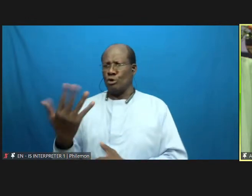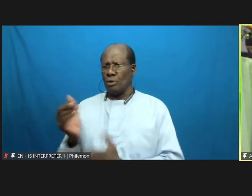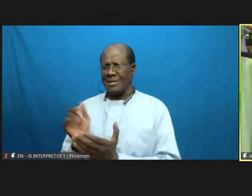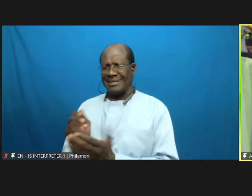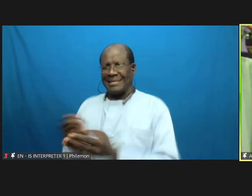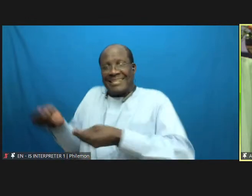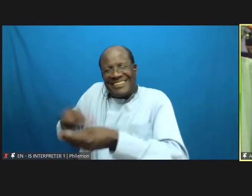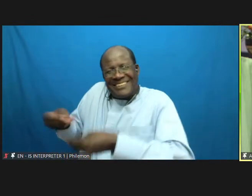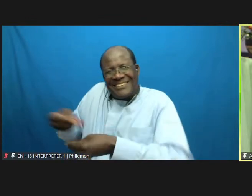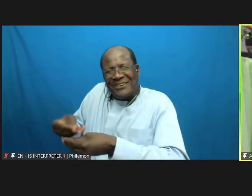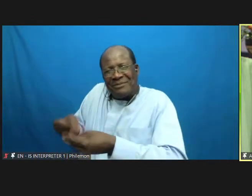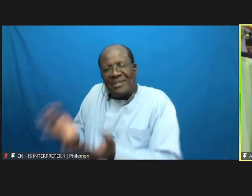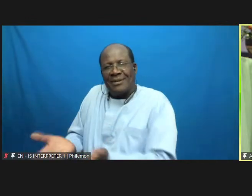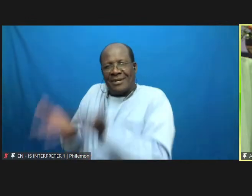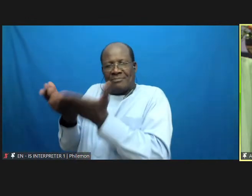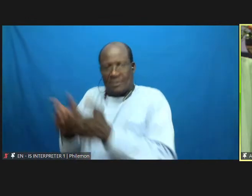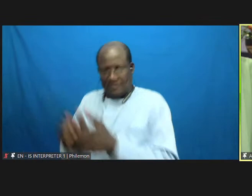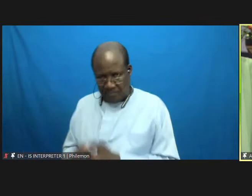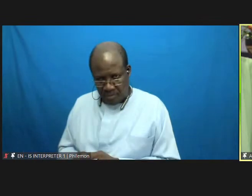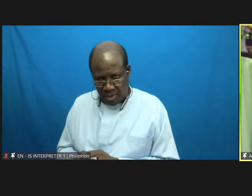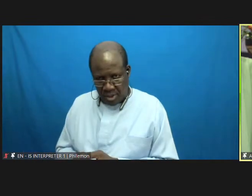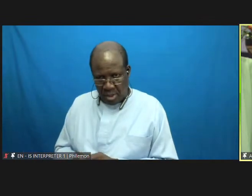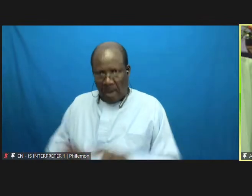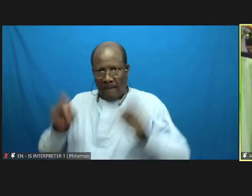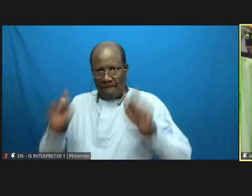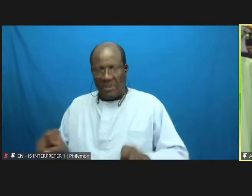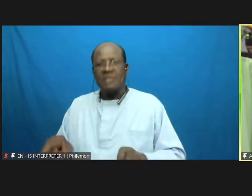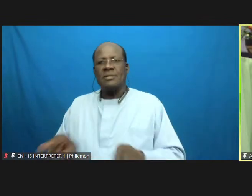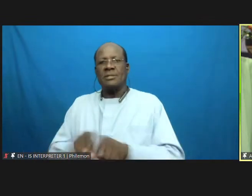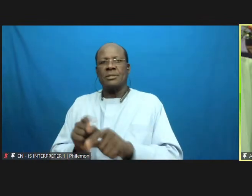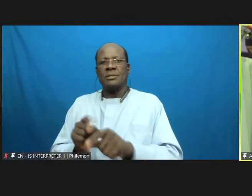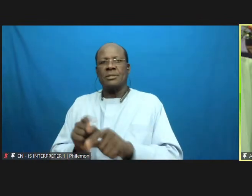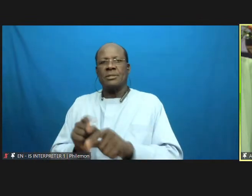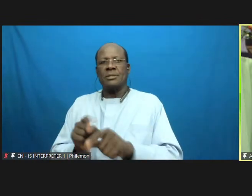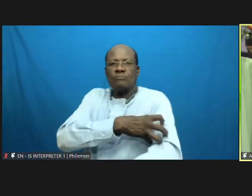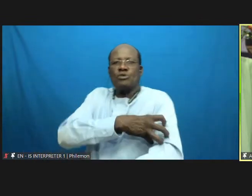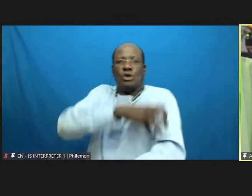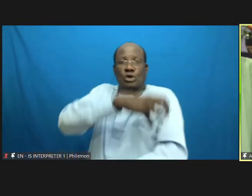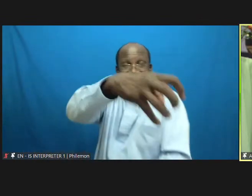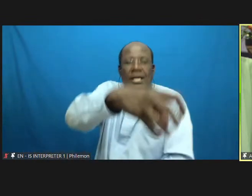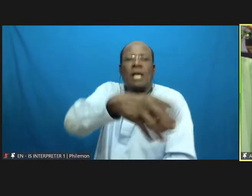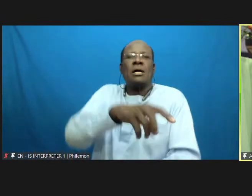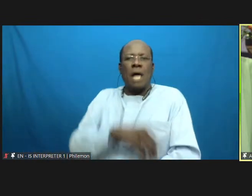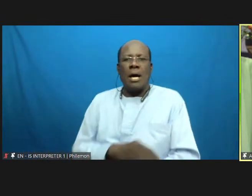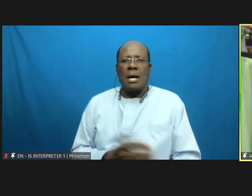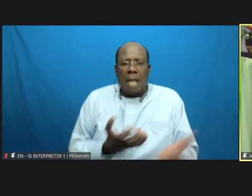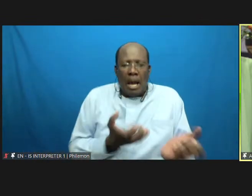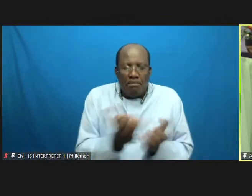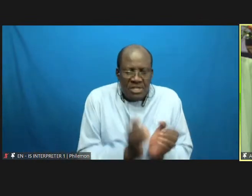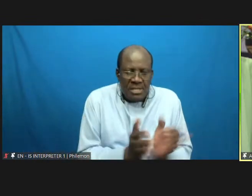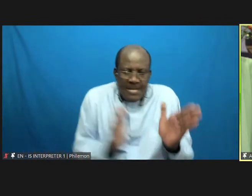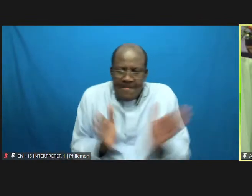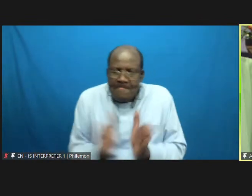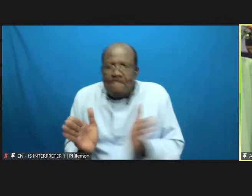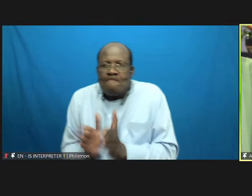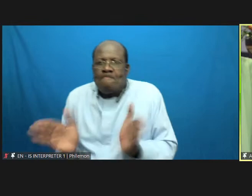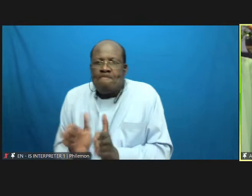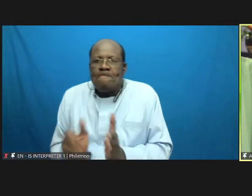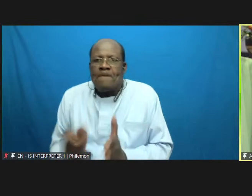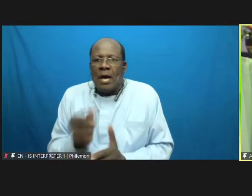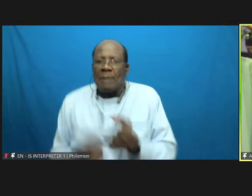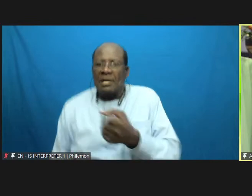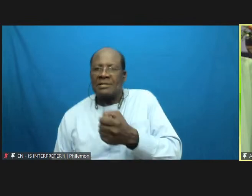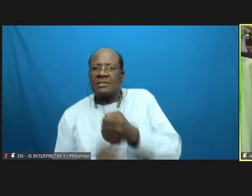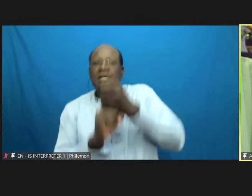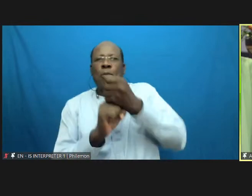to strengthen these small and medium-sized enterprises so as to empower the private